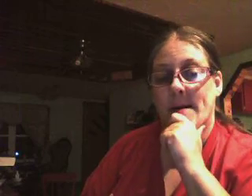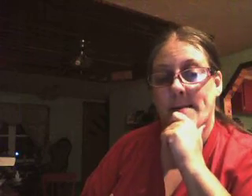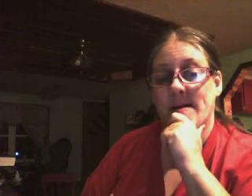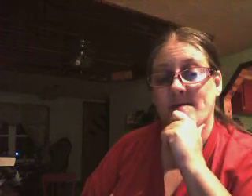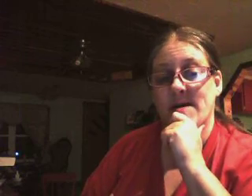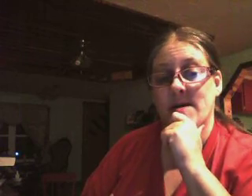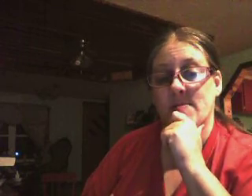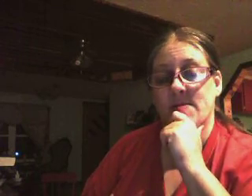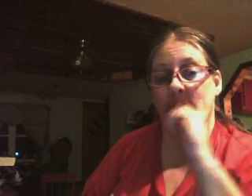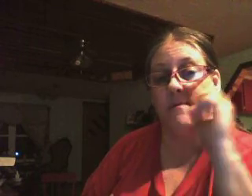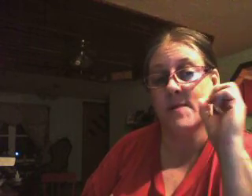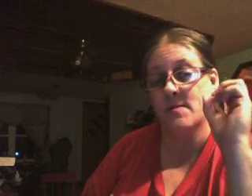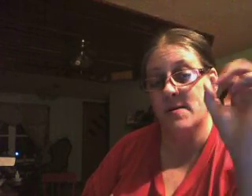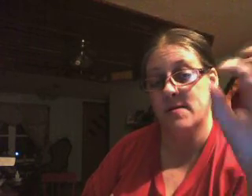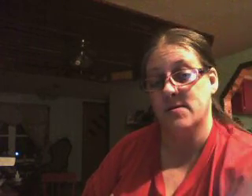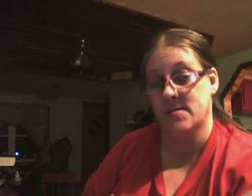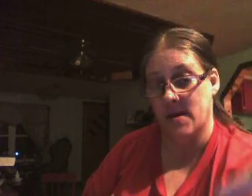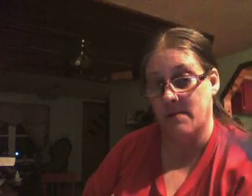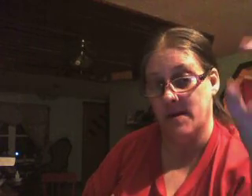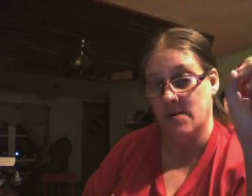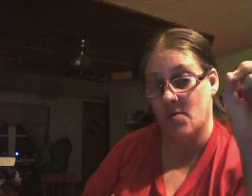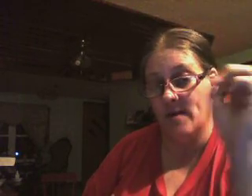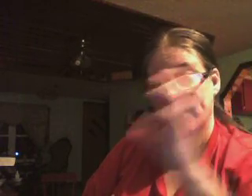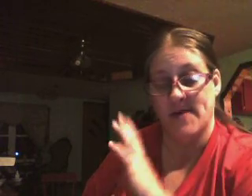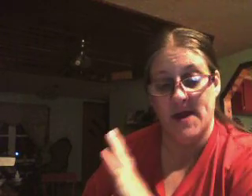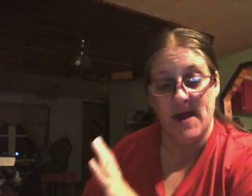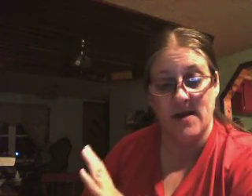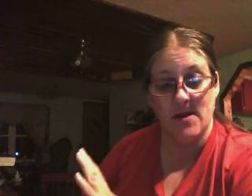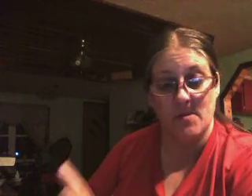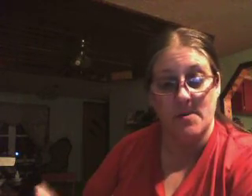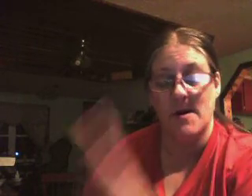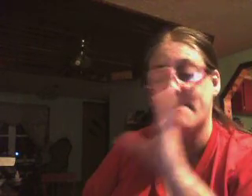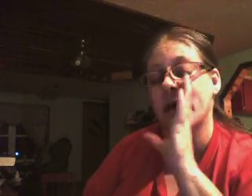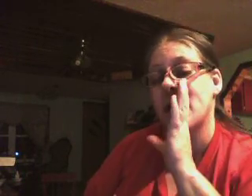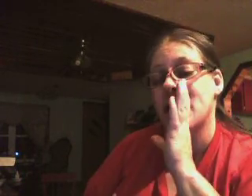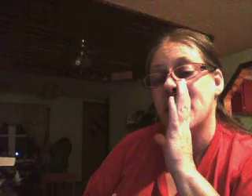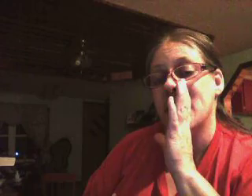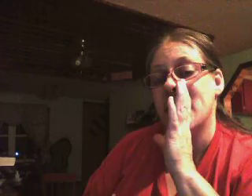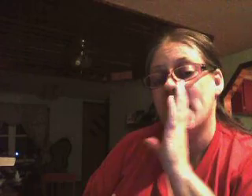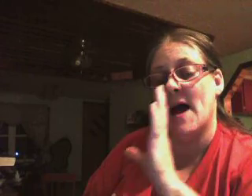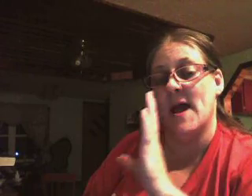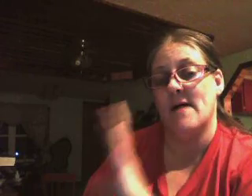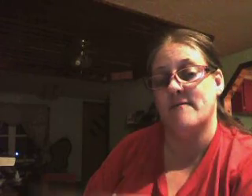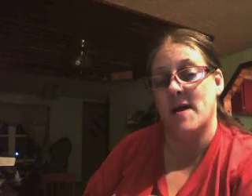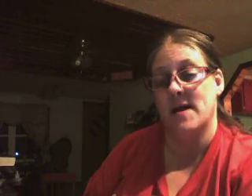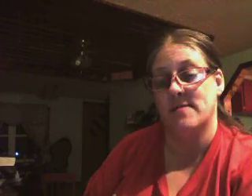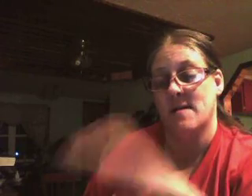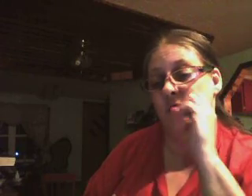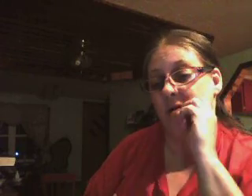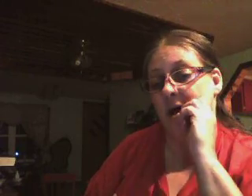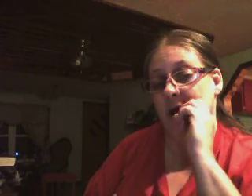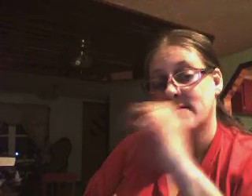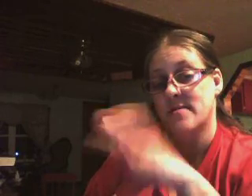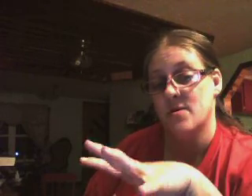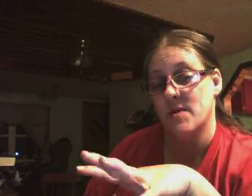But I'm making videos that I'm going to be just keeping and waiting for the day to get here to put them up. And I have made several, and this